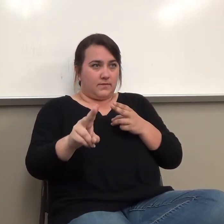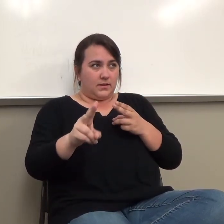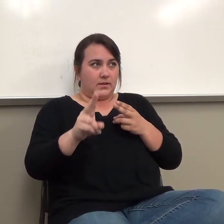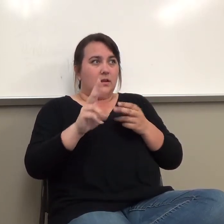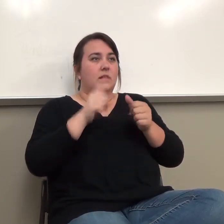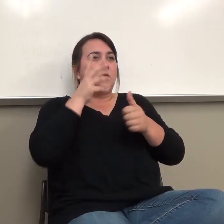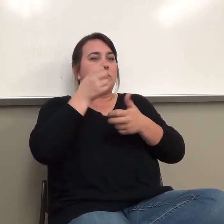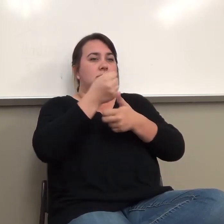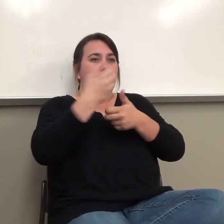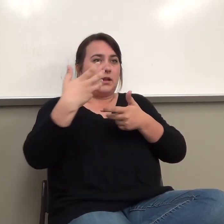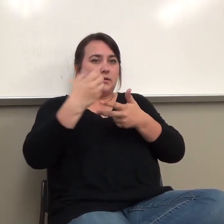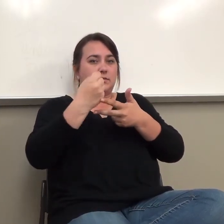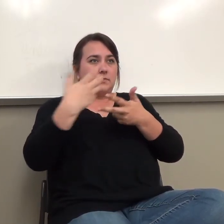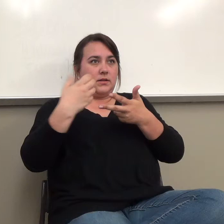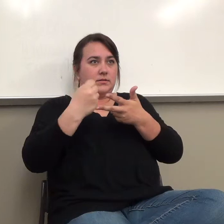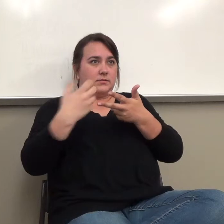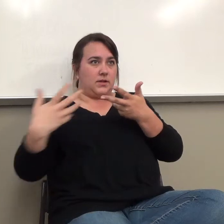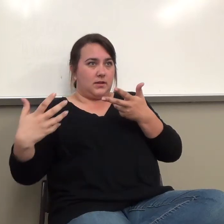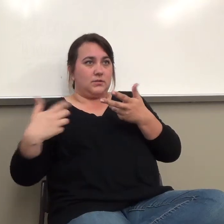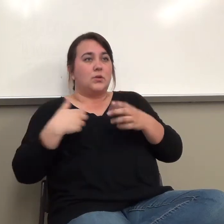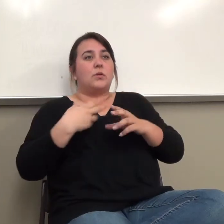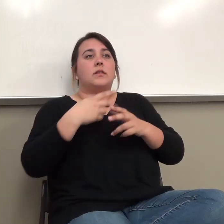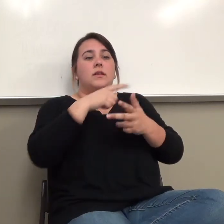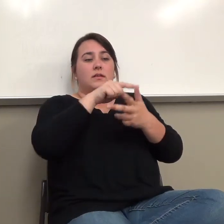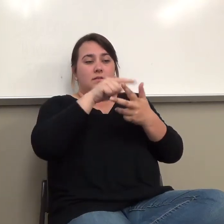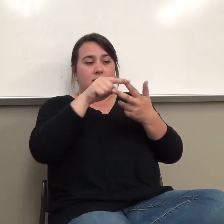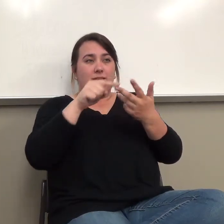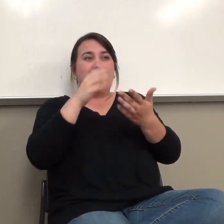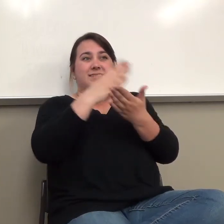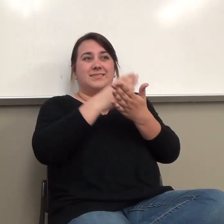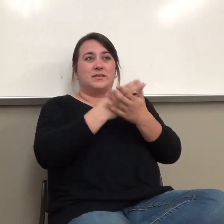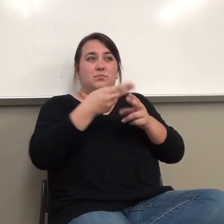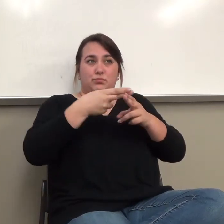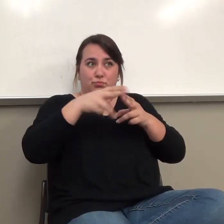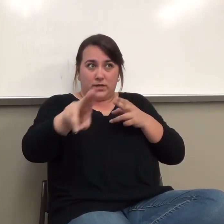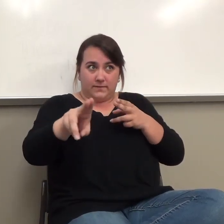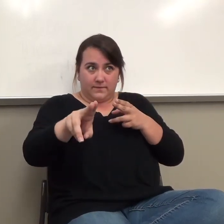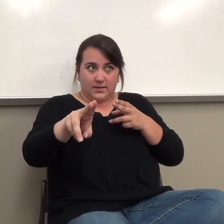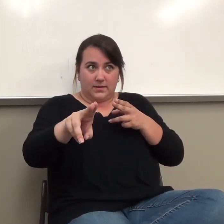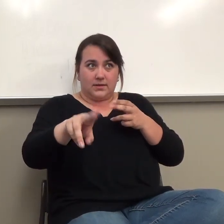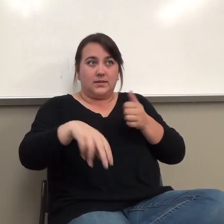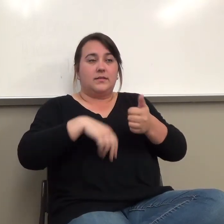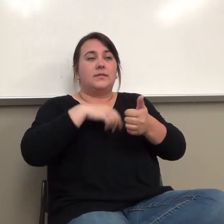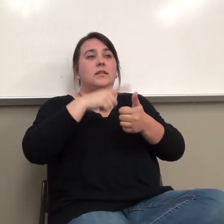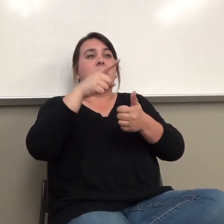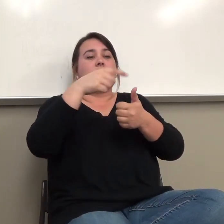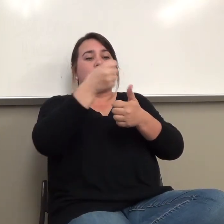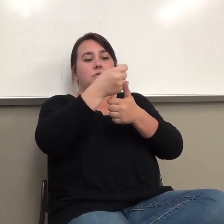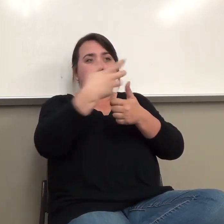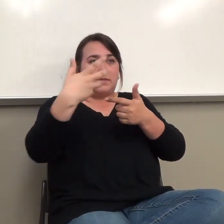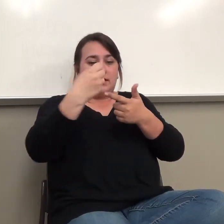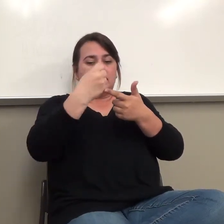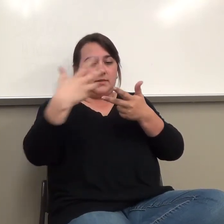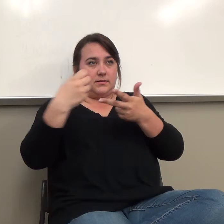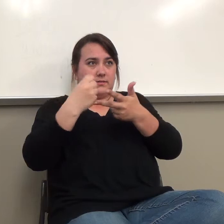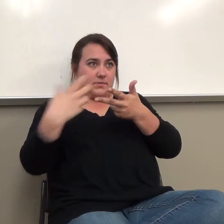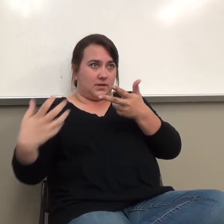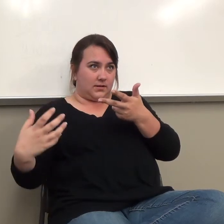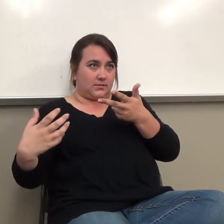we look at our list of writing modes. You guys are writing an example essay. in which you're choosing 3 examples to